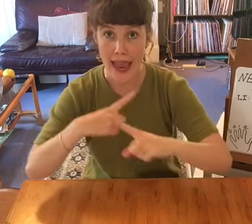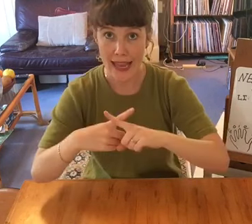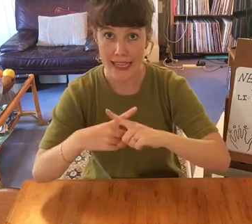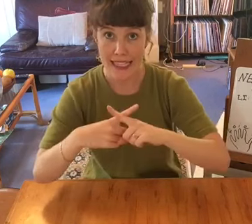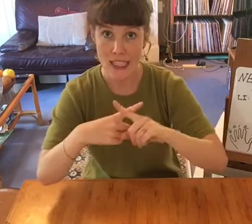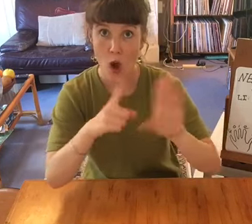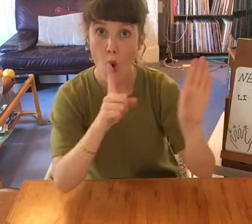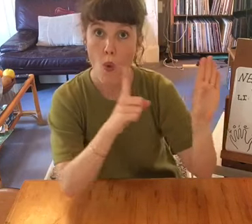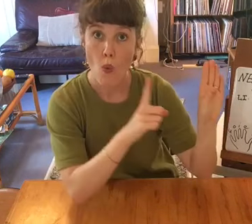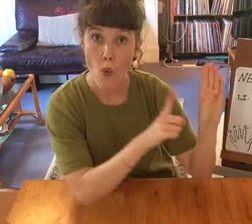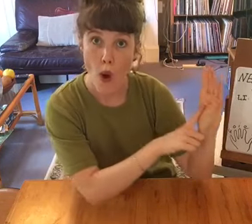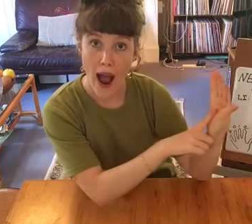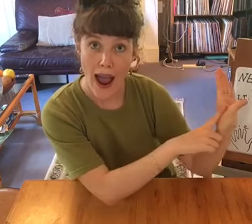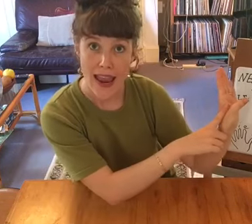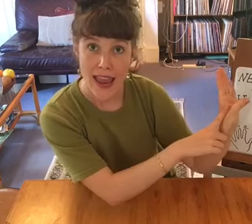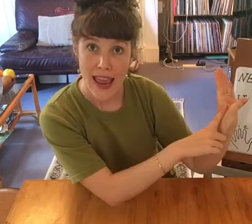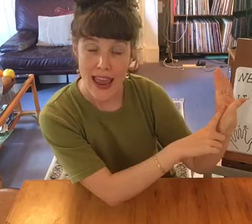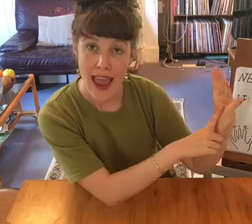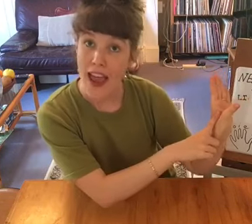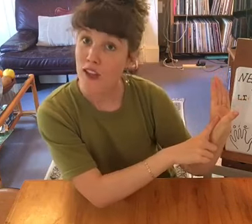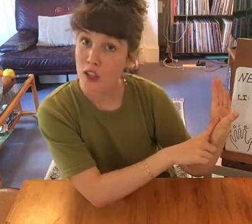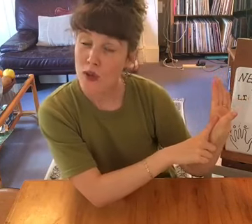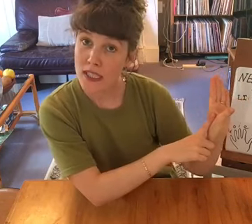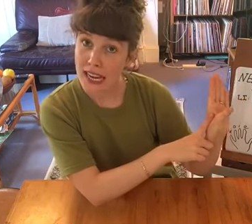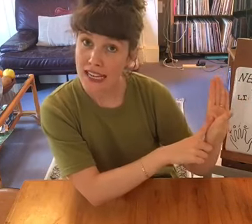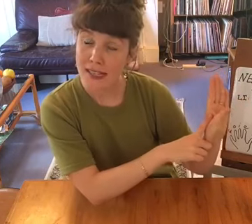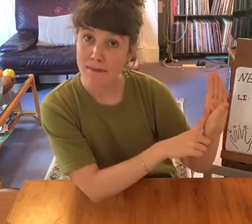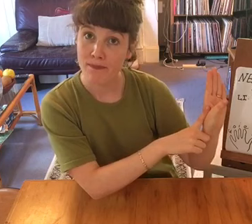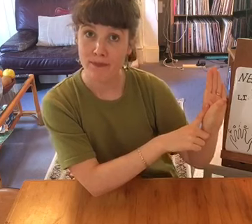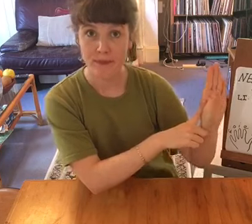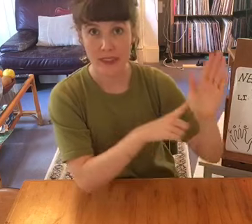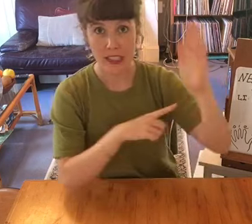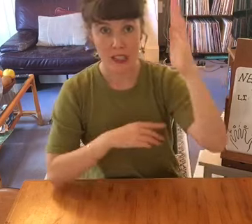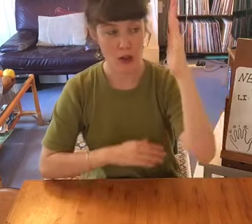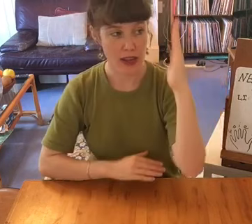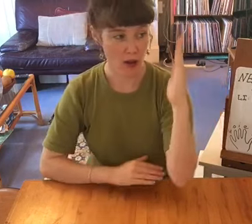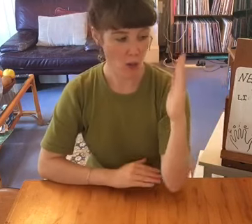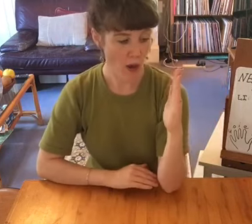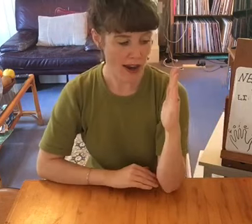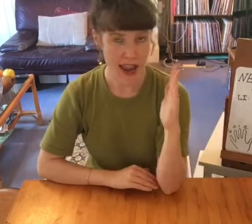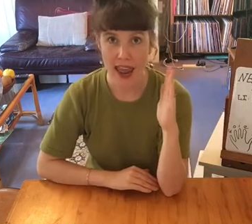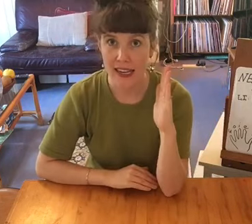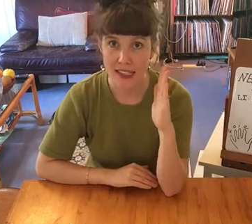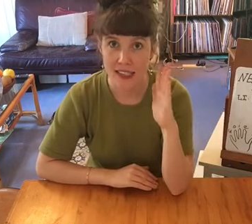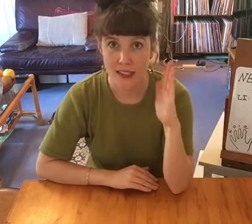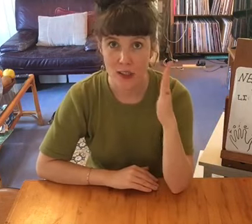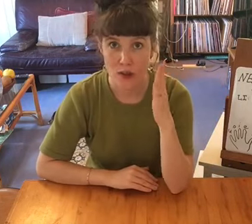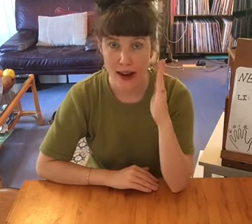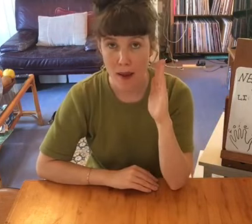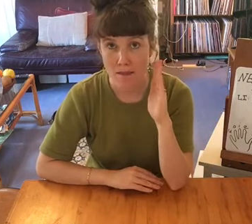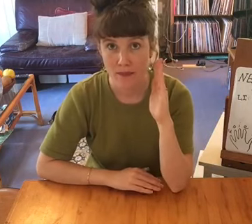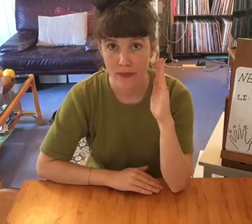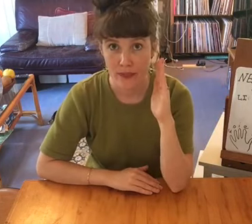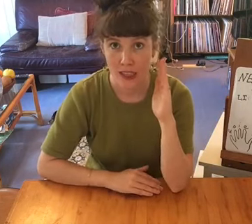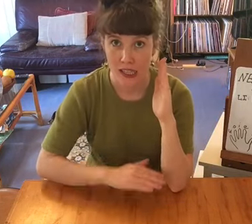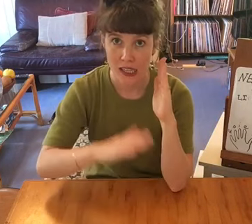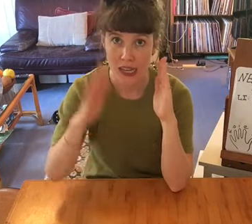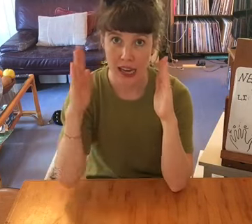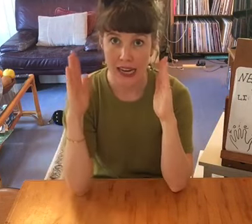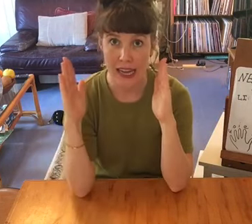X, Y. And to do Z, you get one hand straight up, another